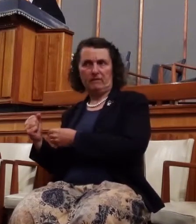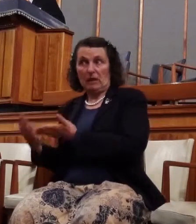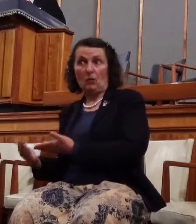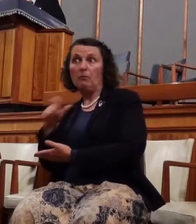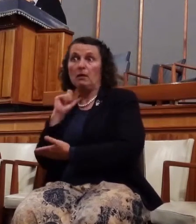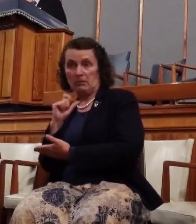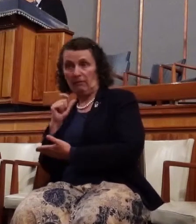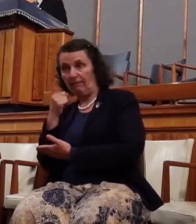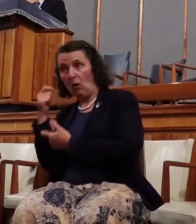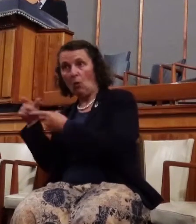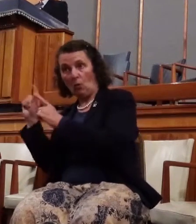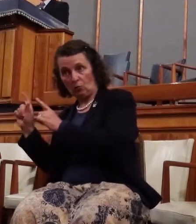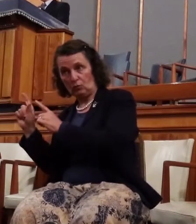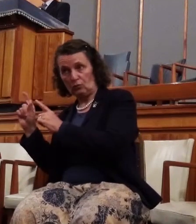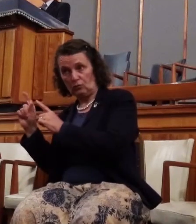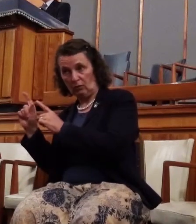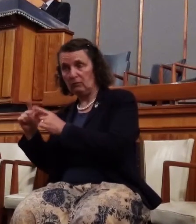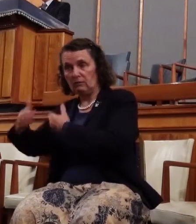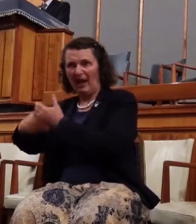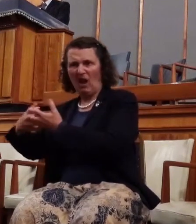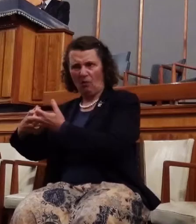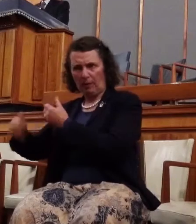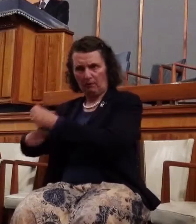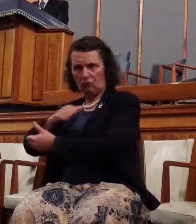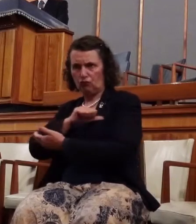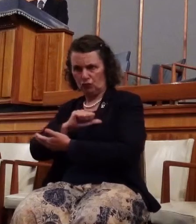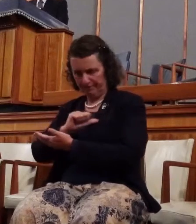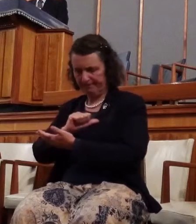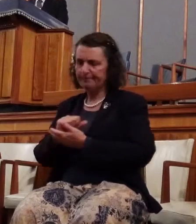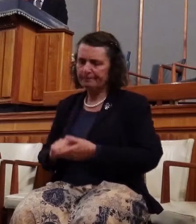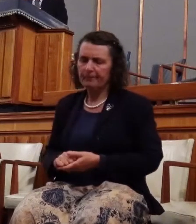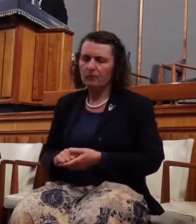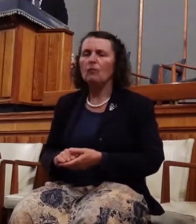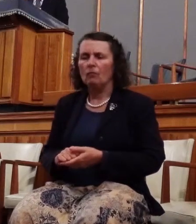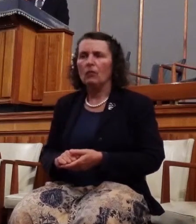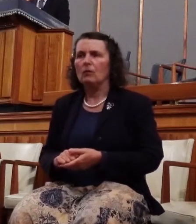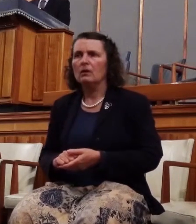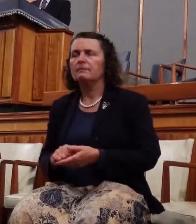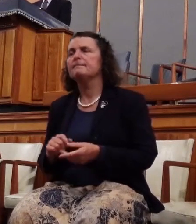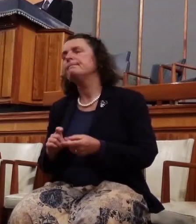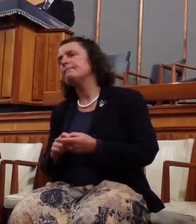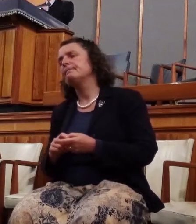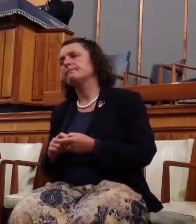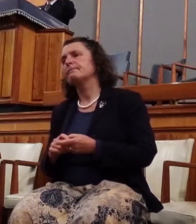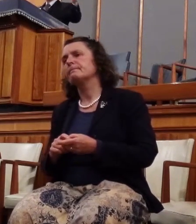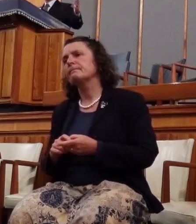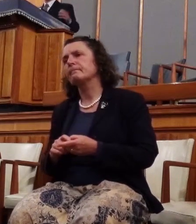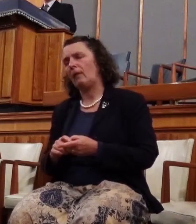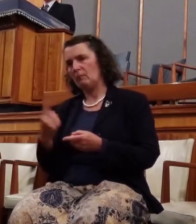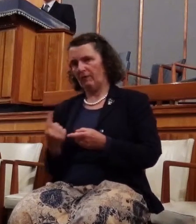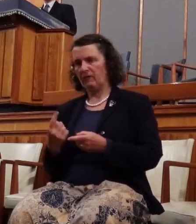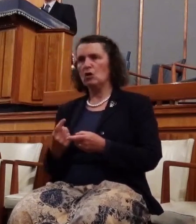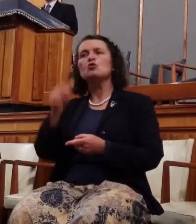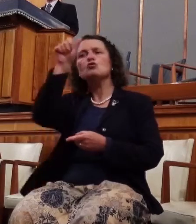found the Lord in an amazing way. He was in a big campus. Student living